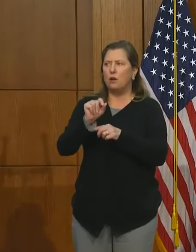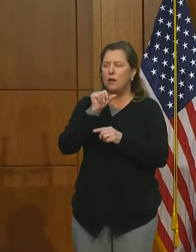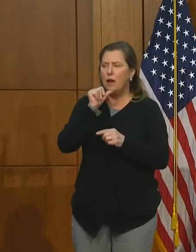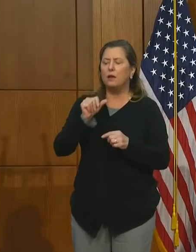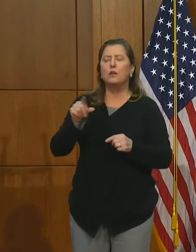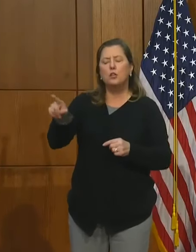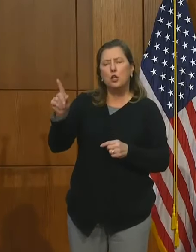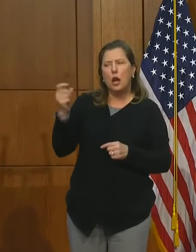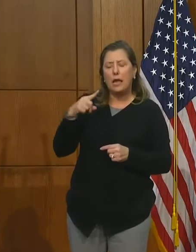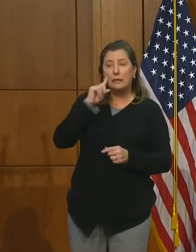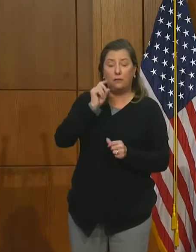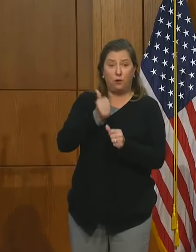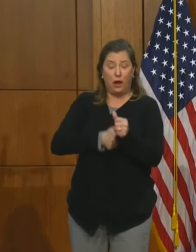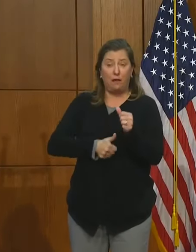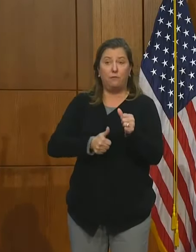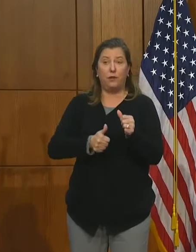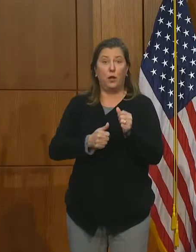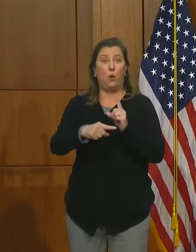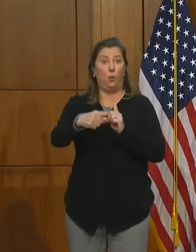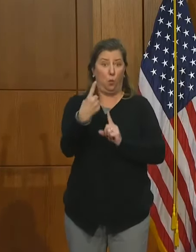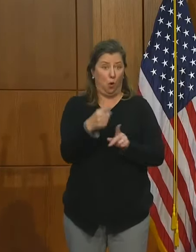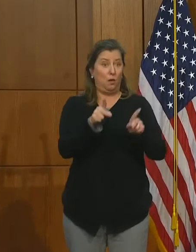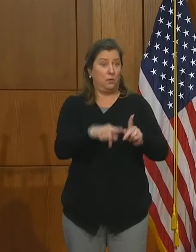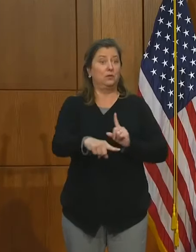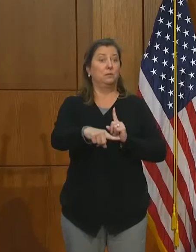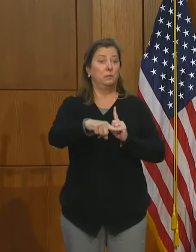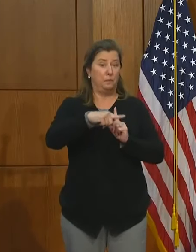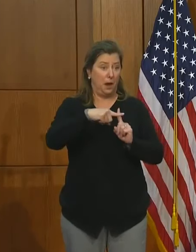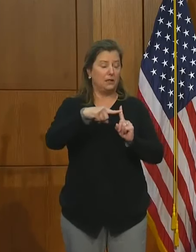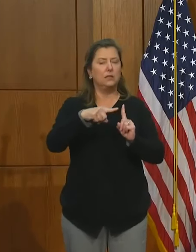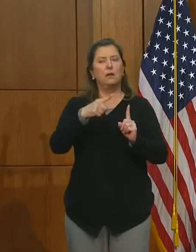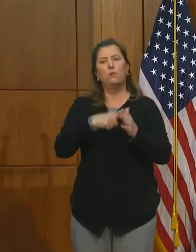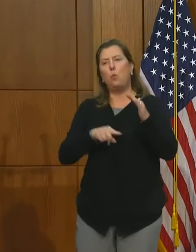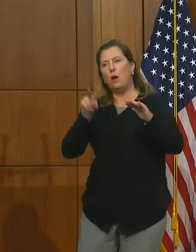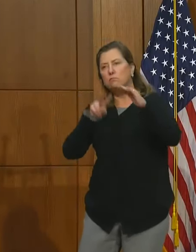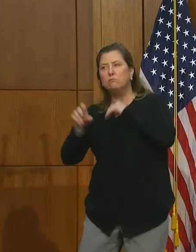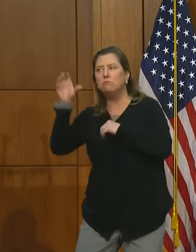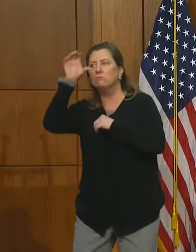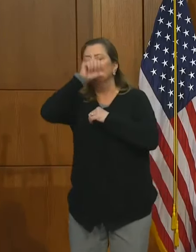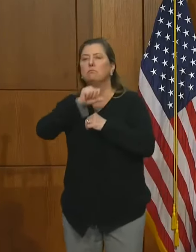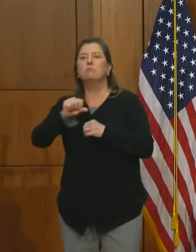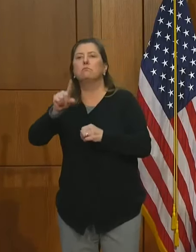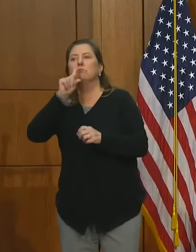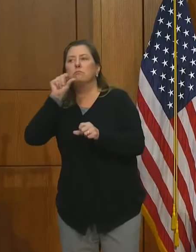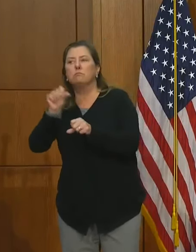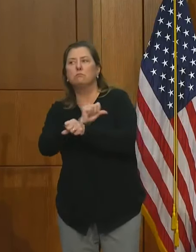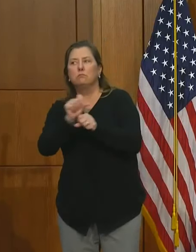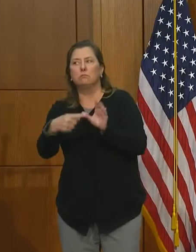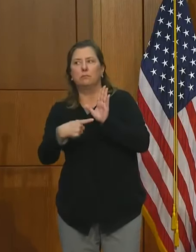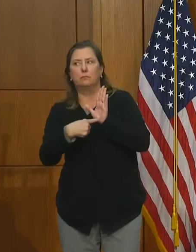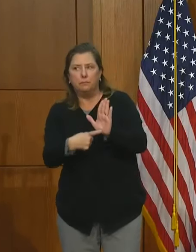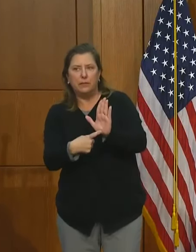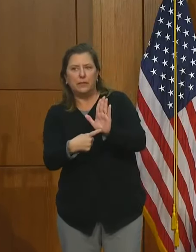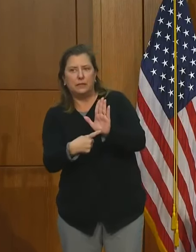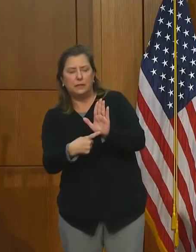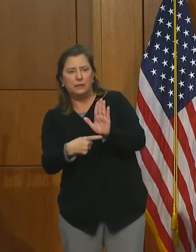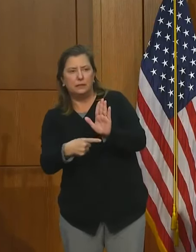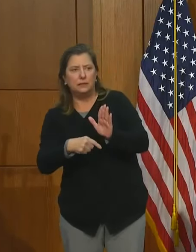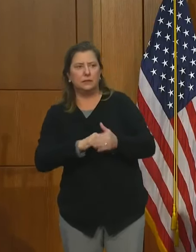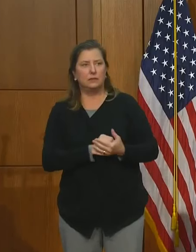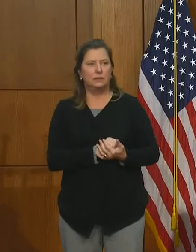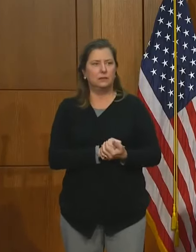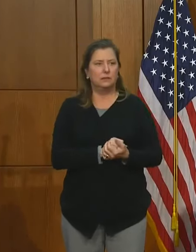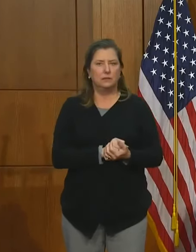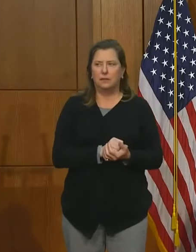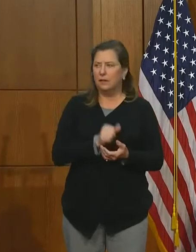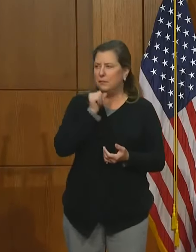asking of every one case, the projections as to how many cases that actually represents.